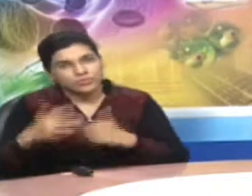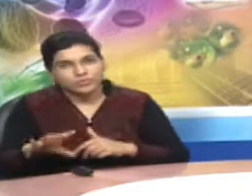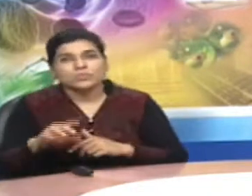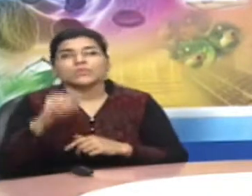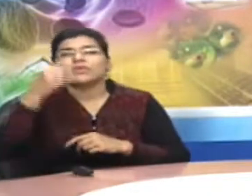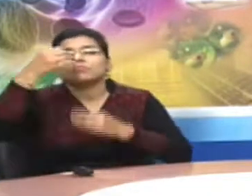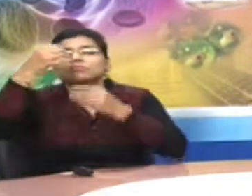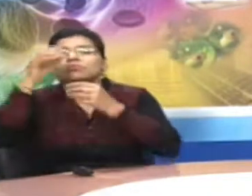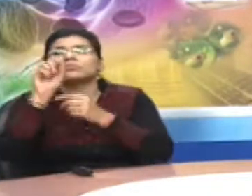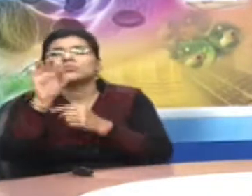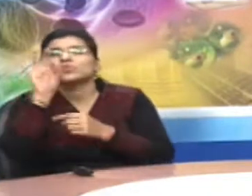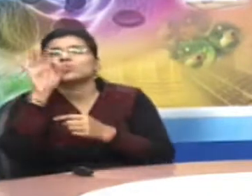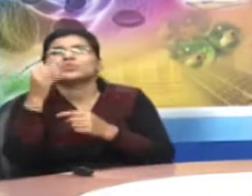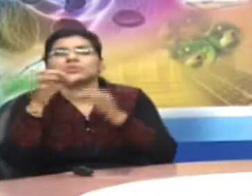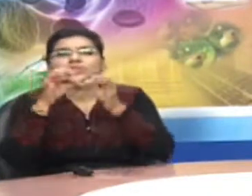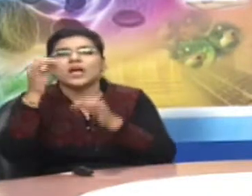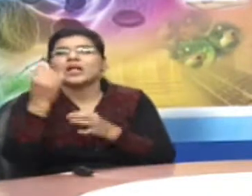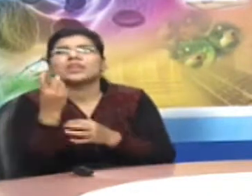1.5, 2, 2.5, 3.